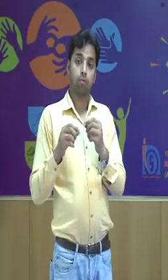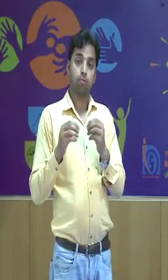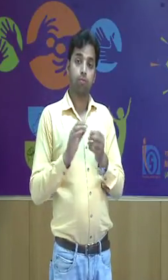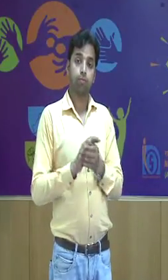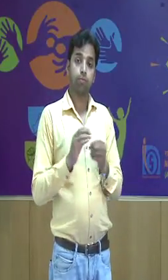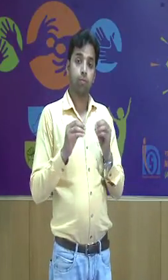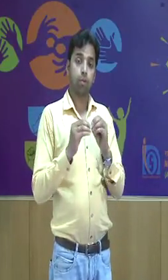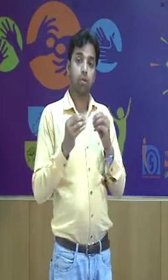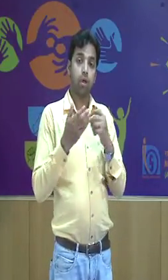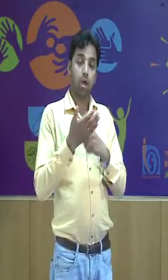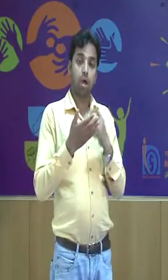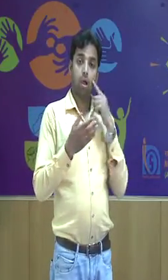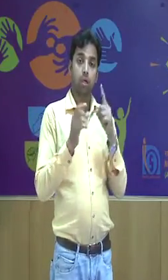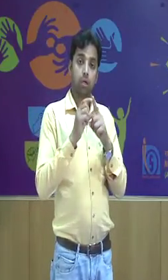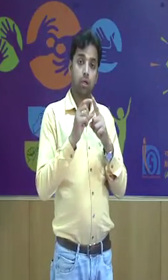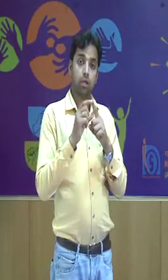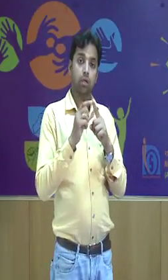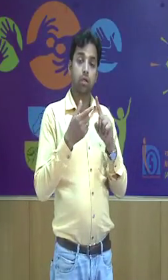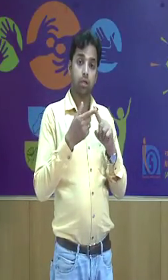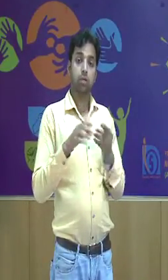and GROOM